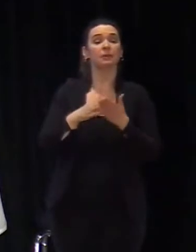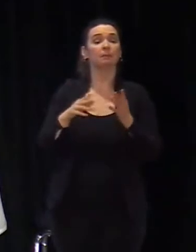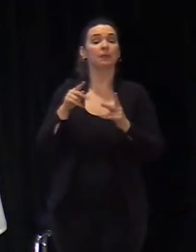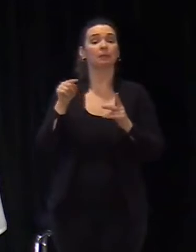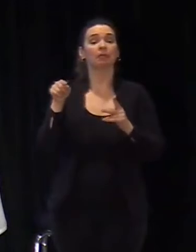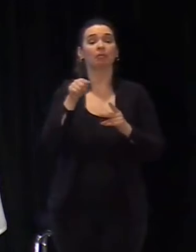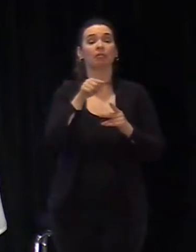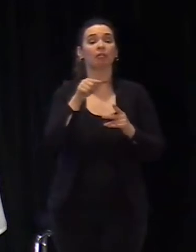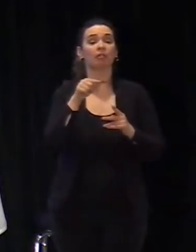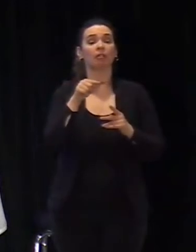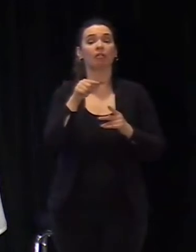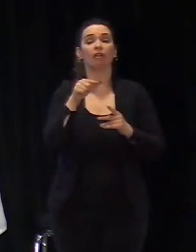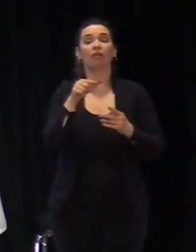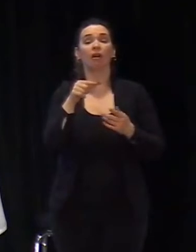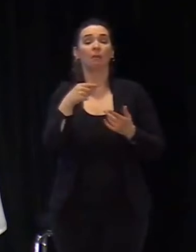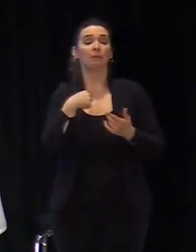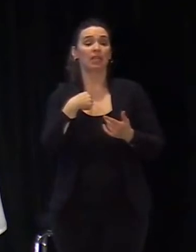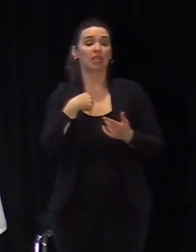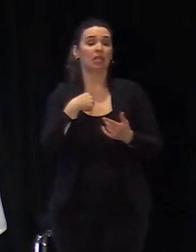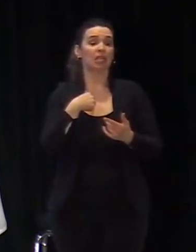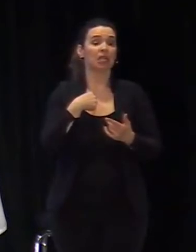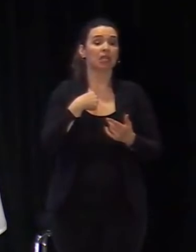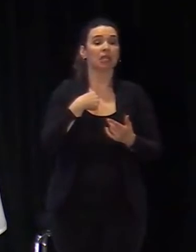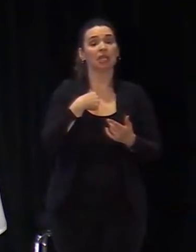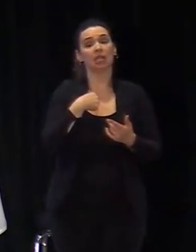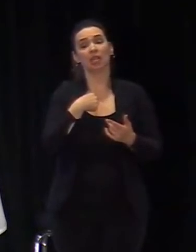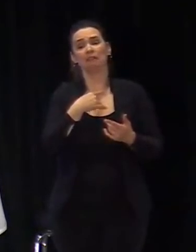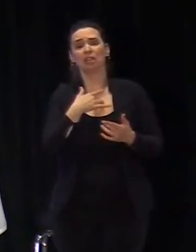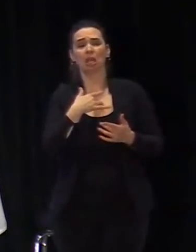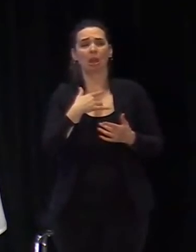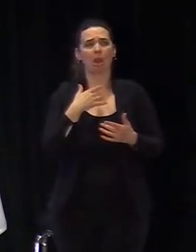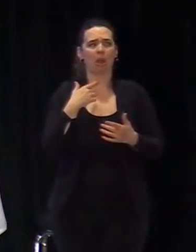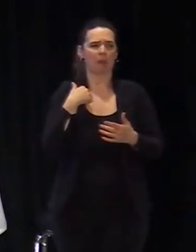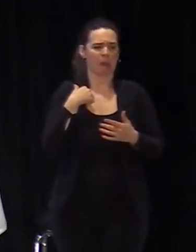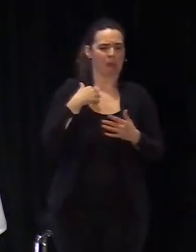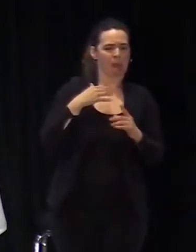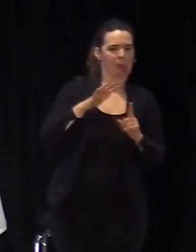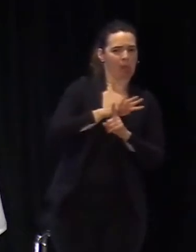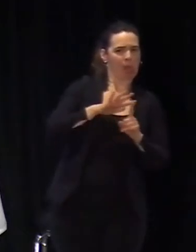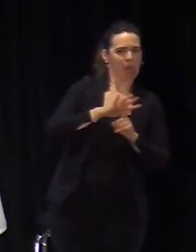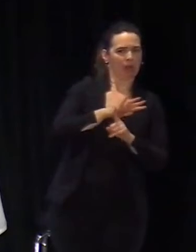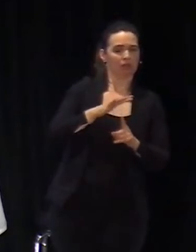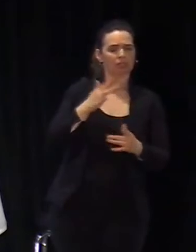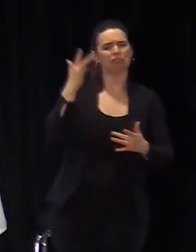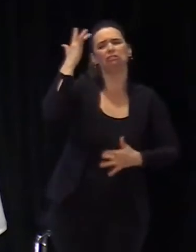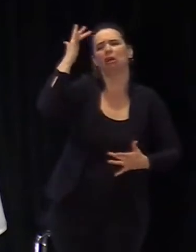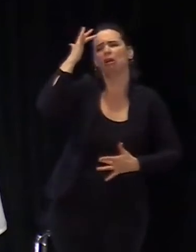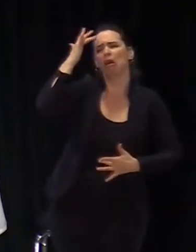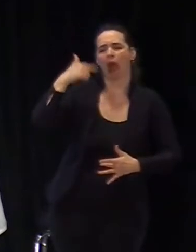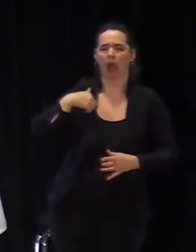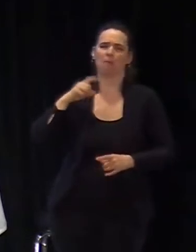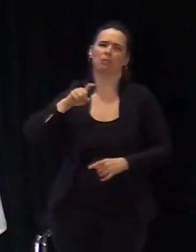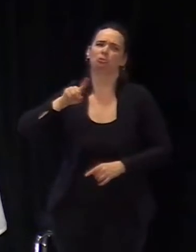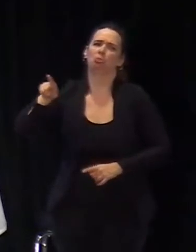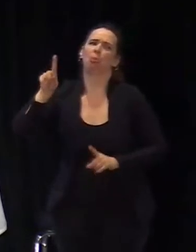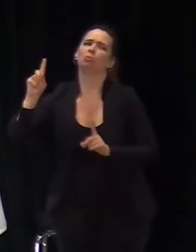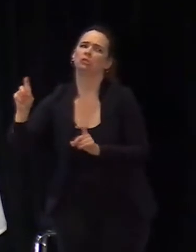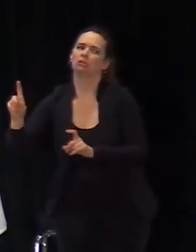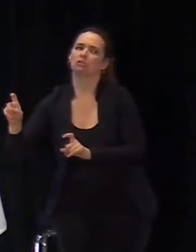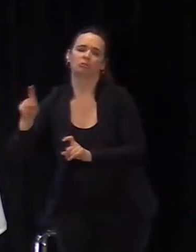is down as well. Part of that is the anxiety in the community is down a little bit. We need to continue